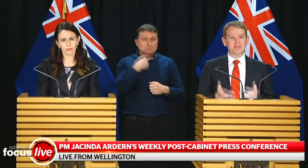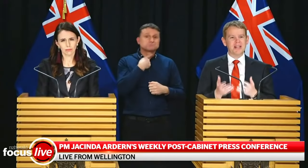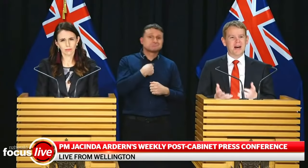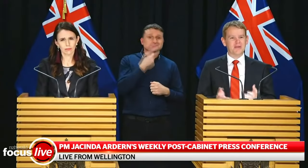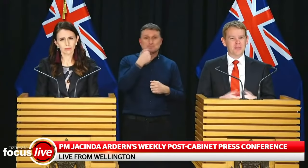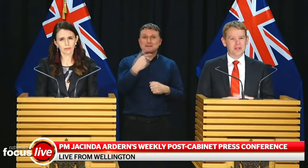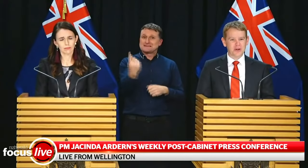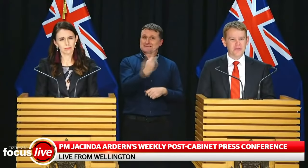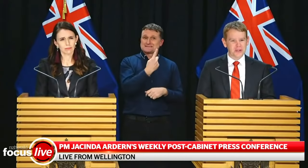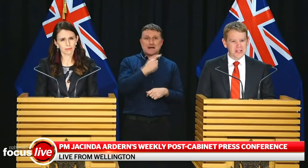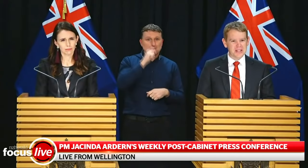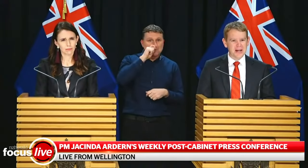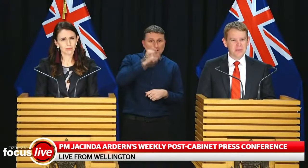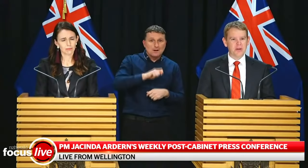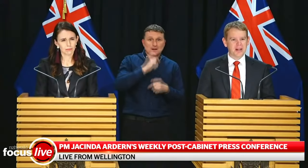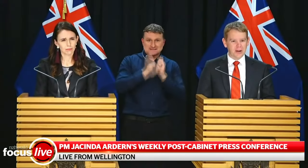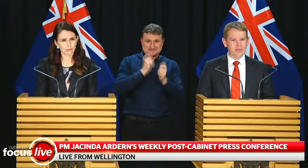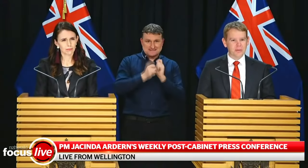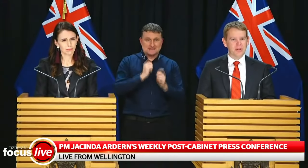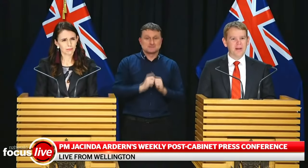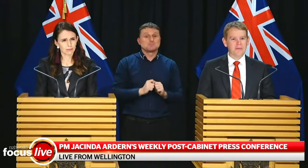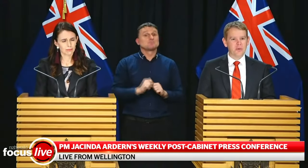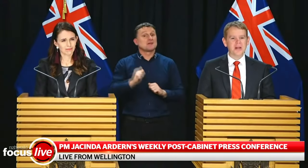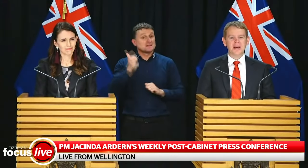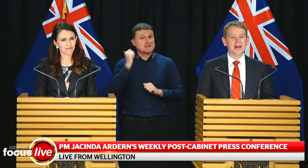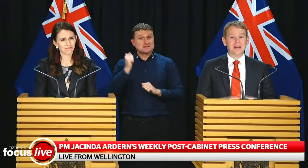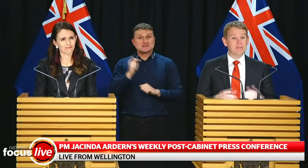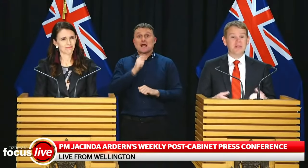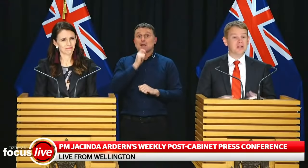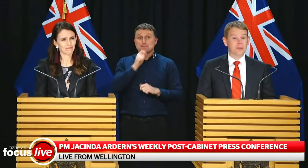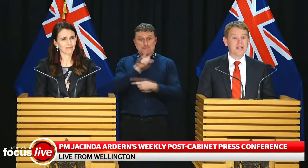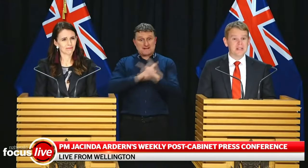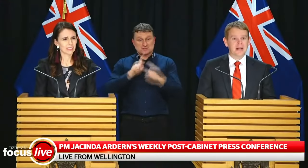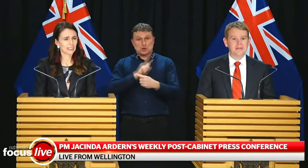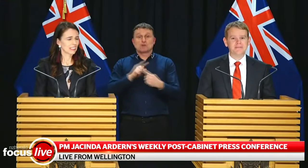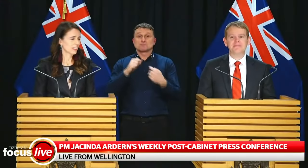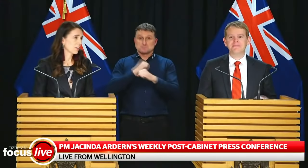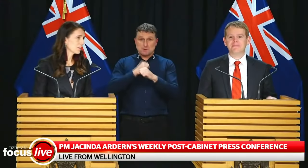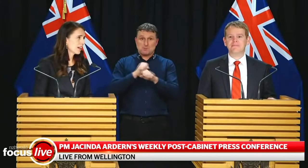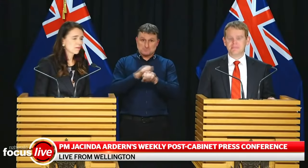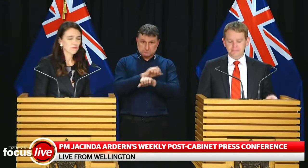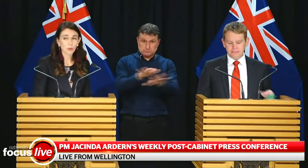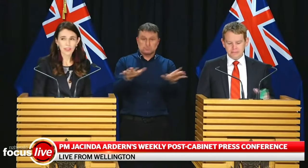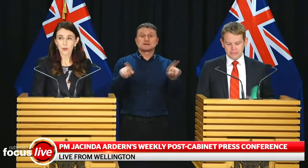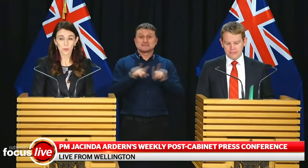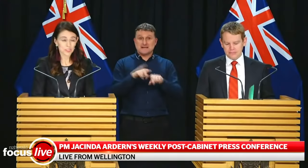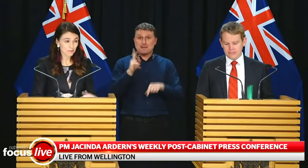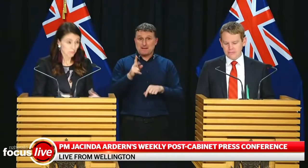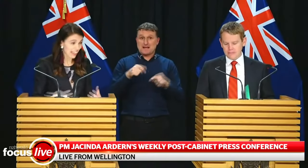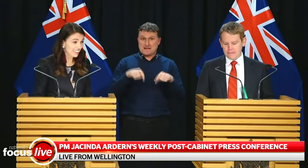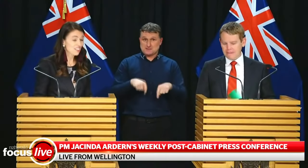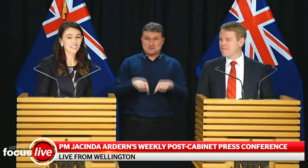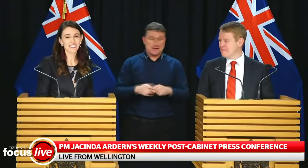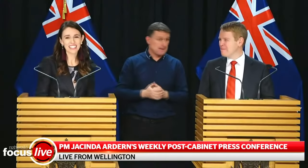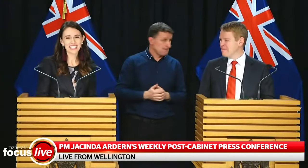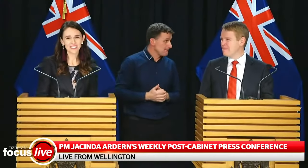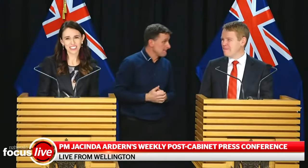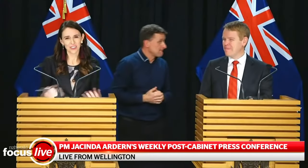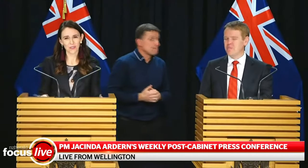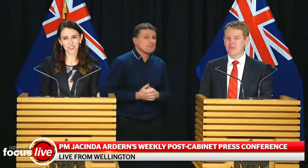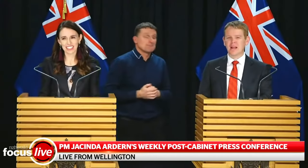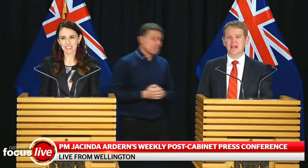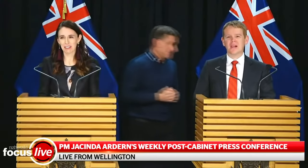slight uptick after our press conference yesterday when we encouraged people to come forward. Same message applies today. I know the weather was bad over over the